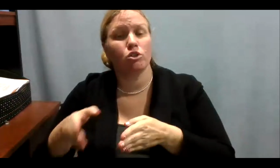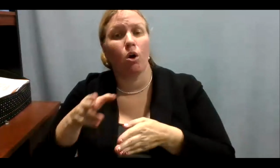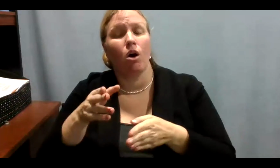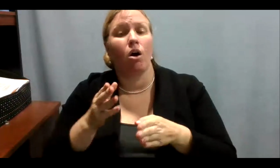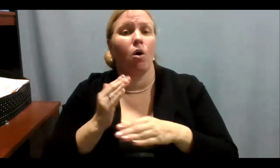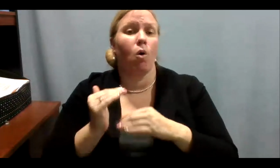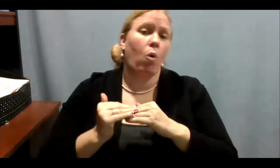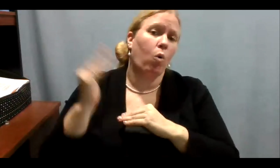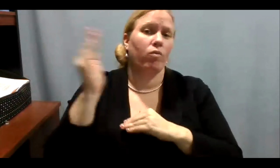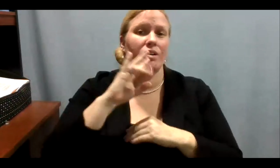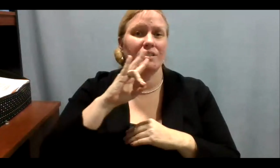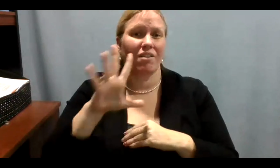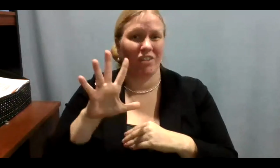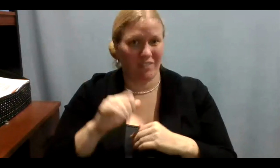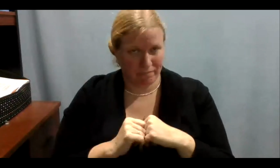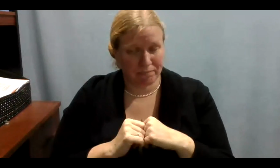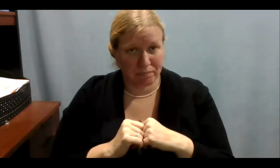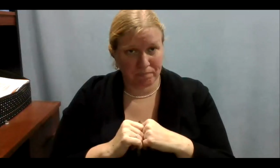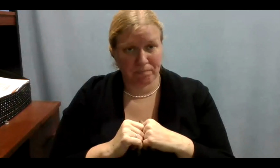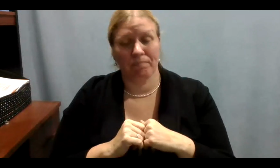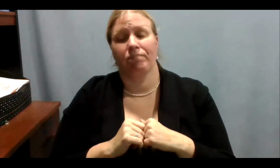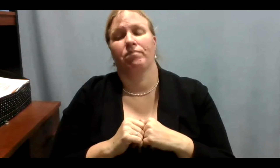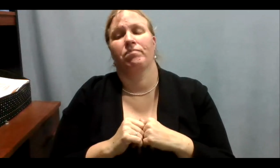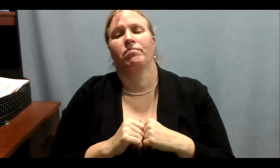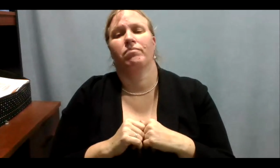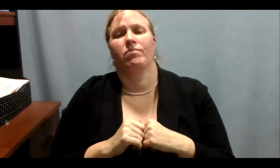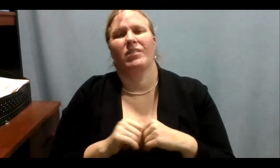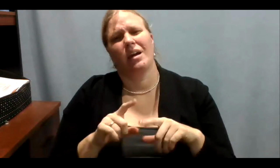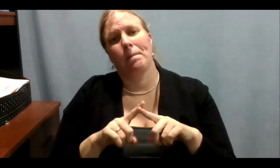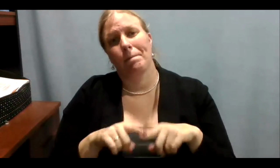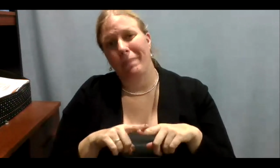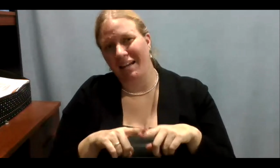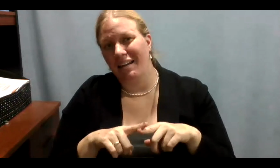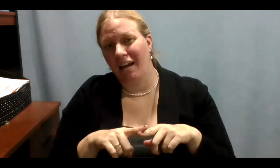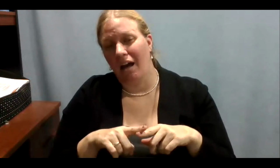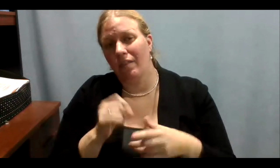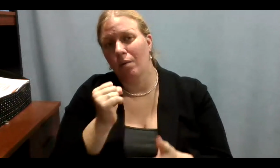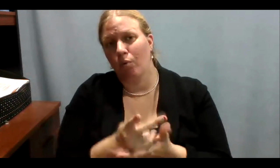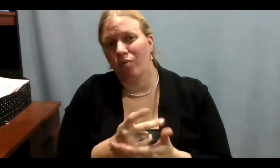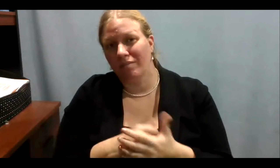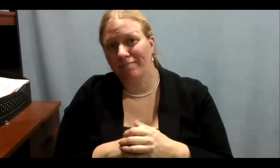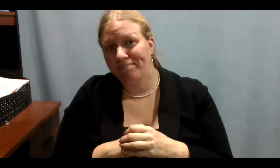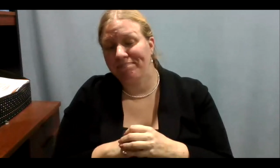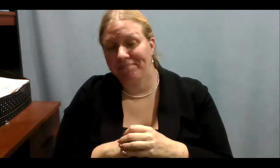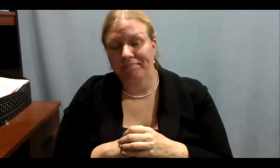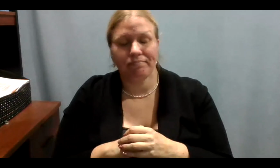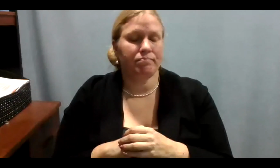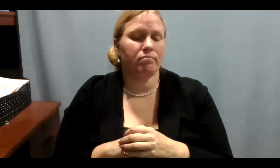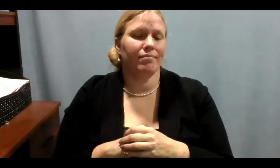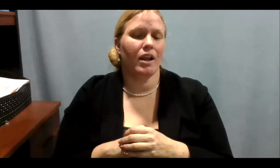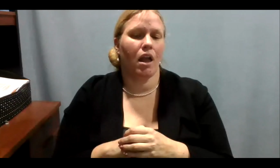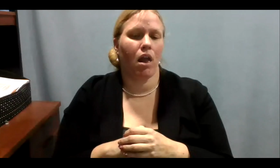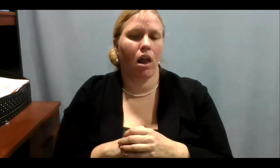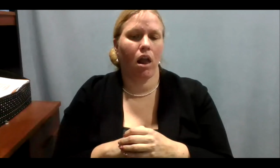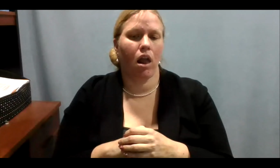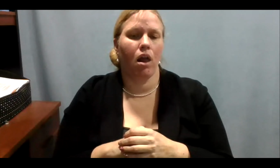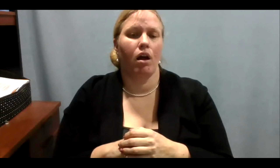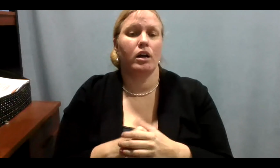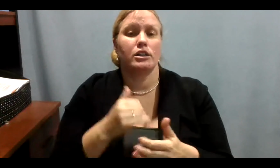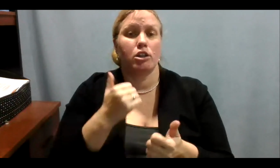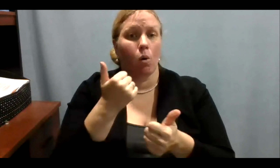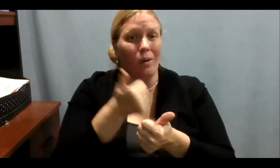be then prioritizing uh pending the approval on additional groups and so as each phase um as we proceed through each phase